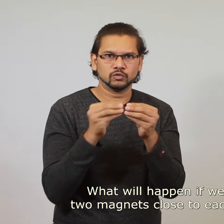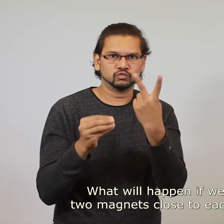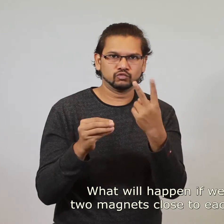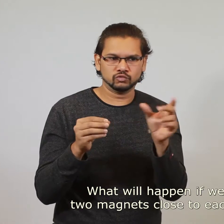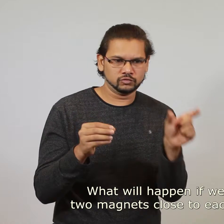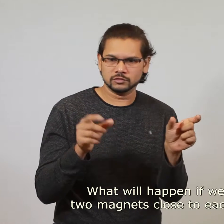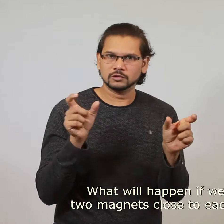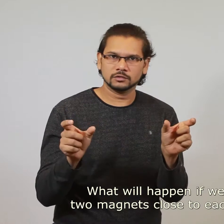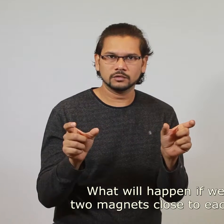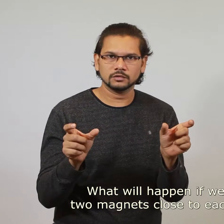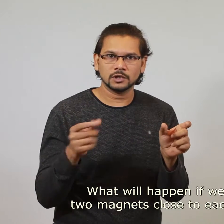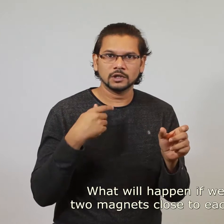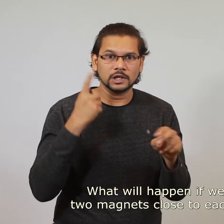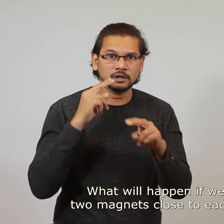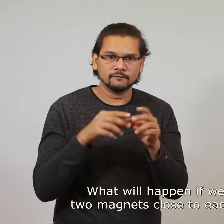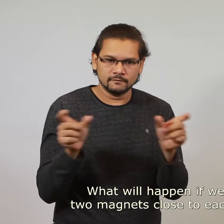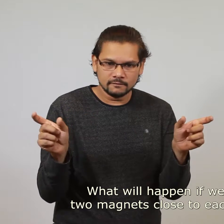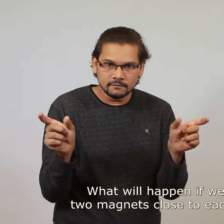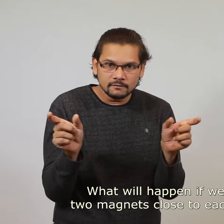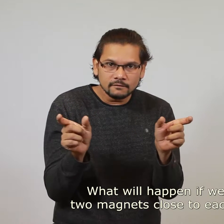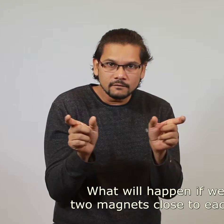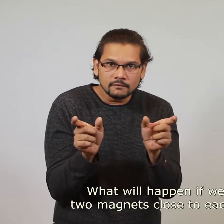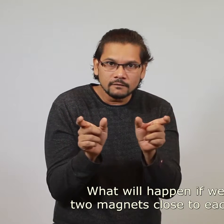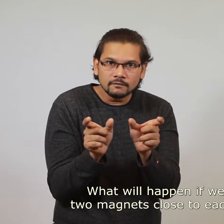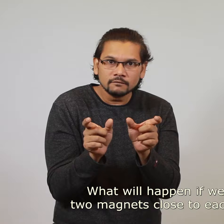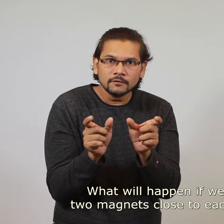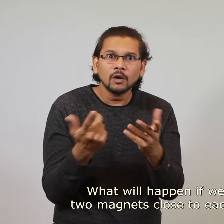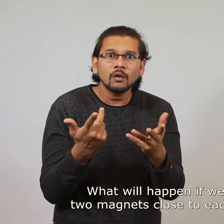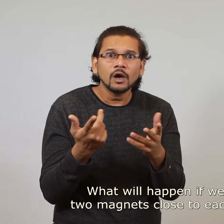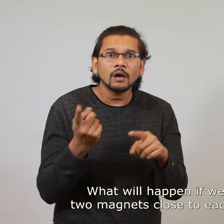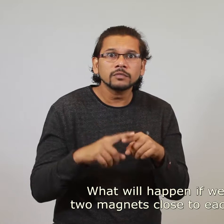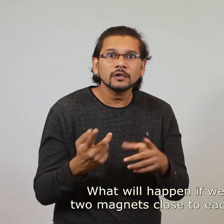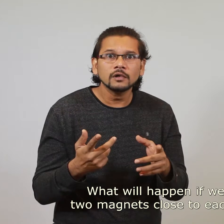What will happen if we bring two magnets close to each other?